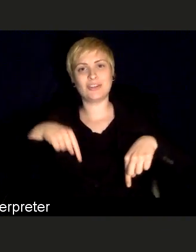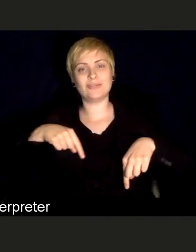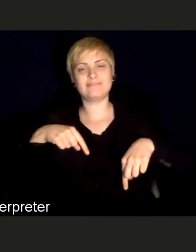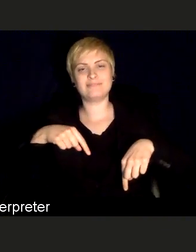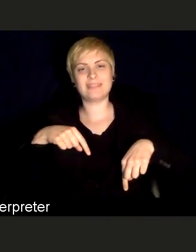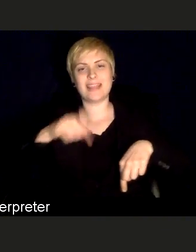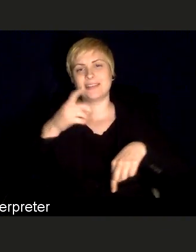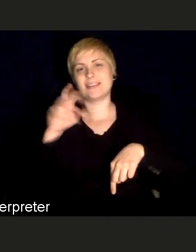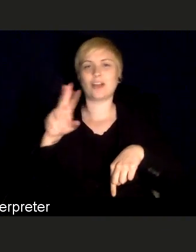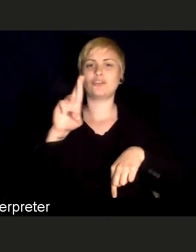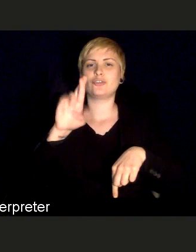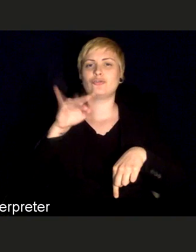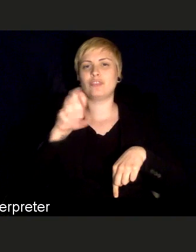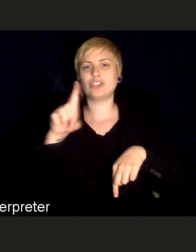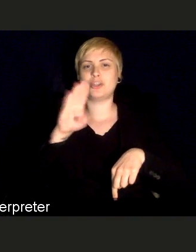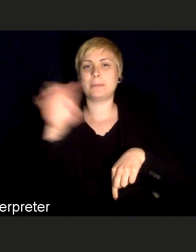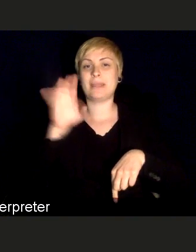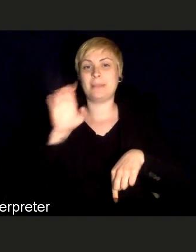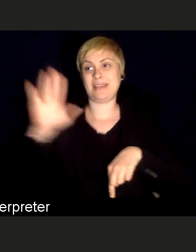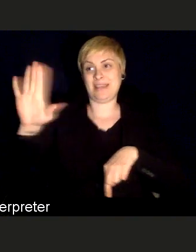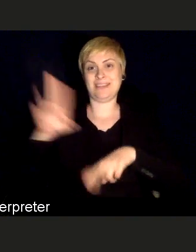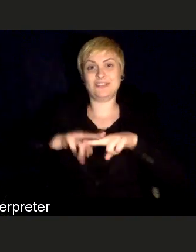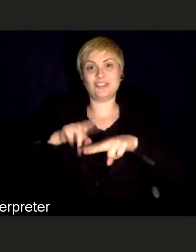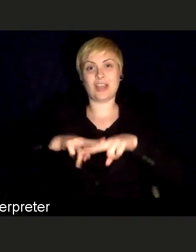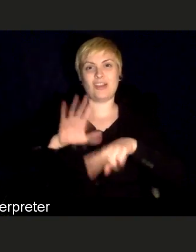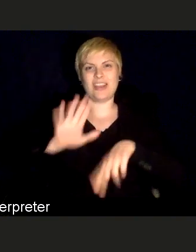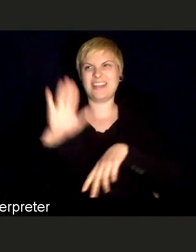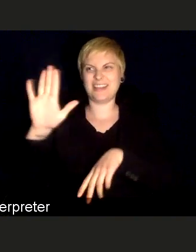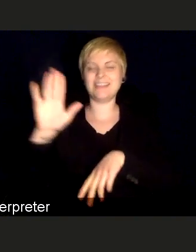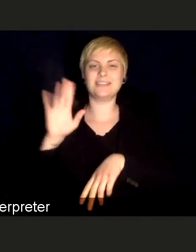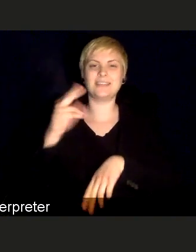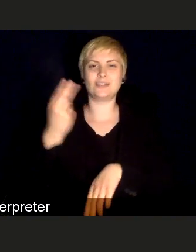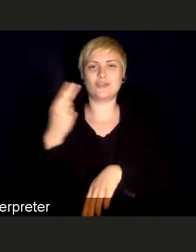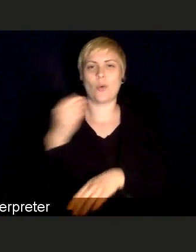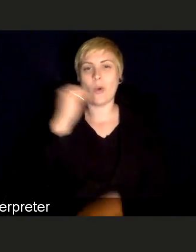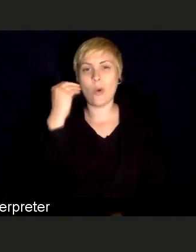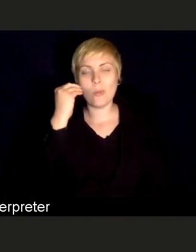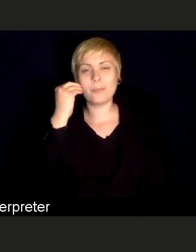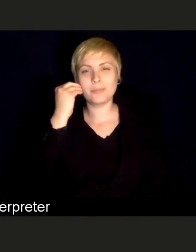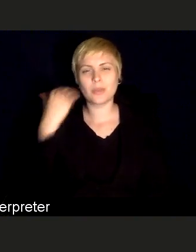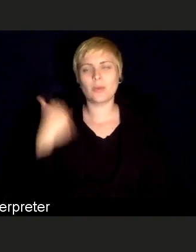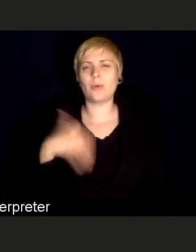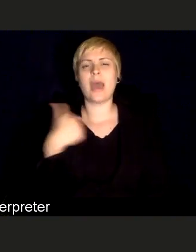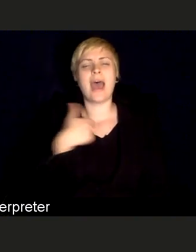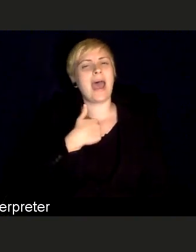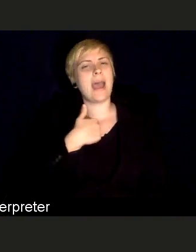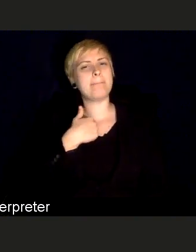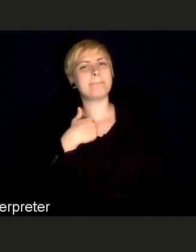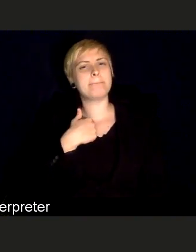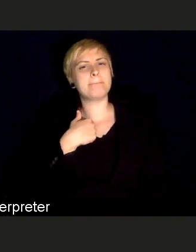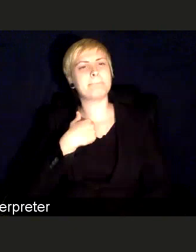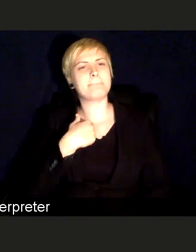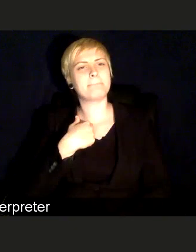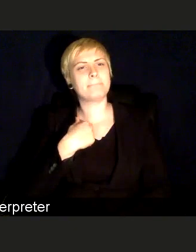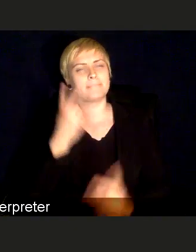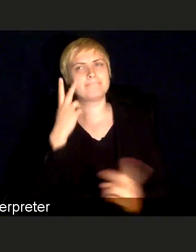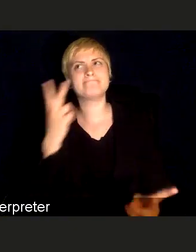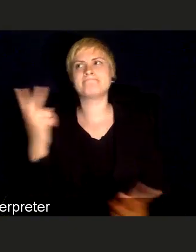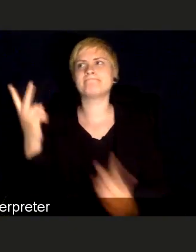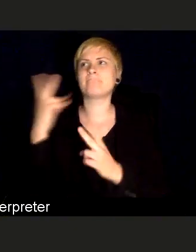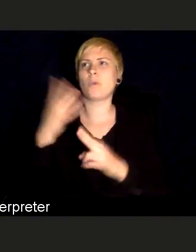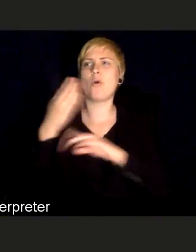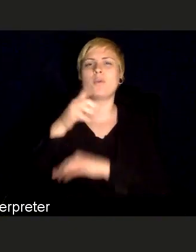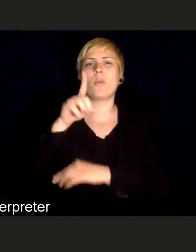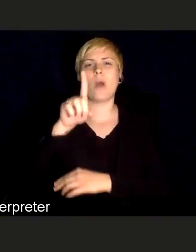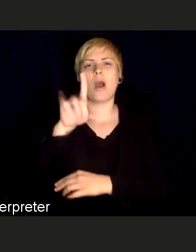Beebe in his historic home, I am reminded that over 104 years ago,